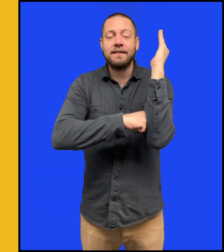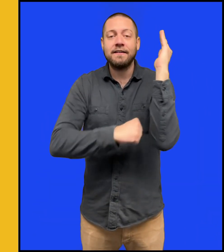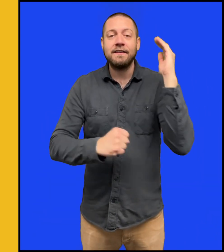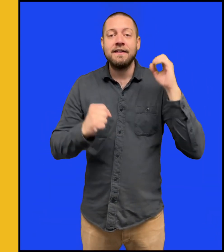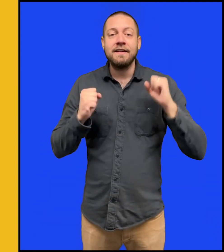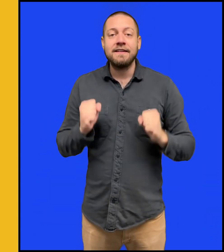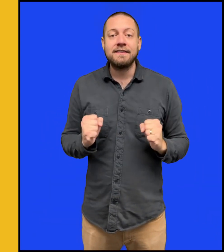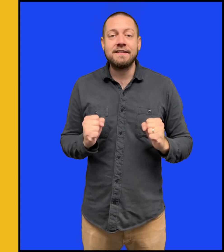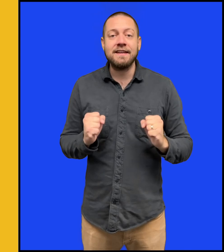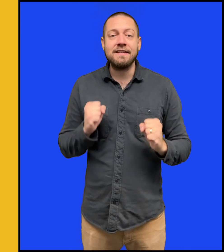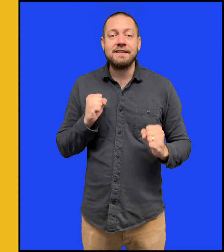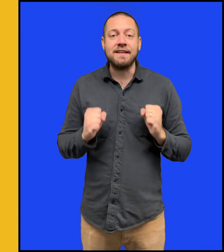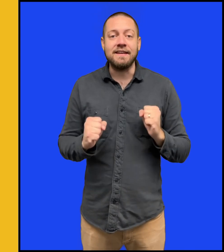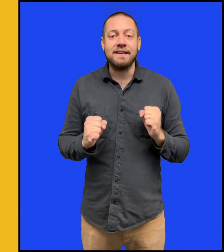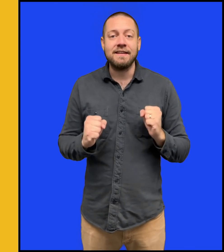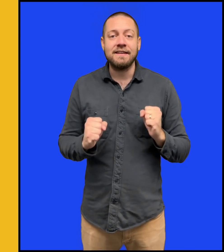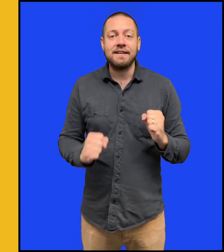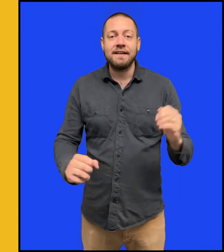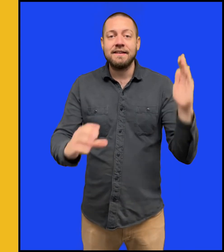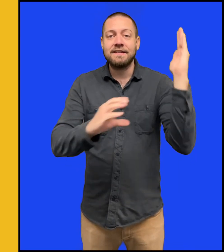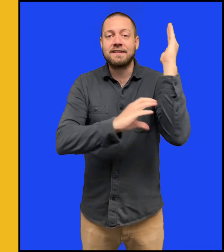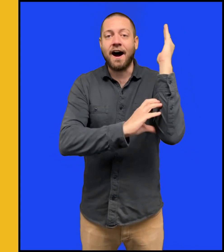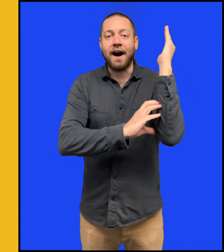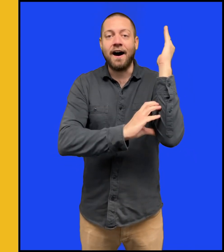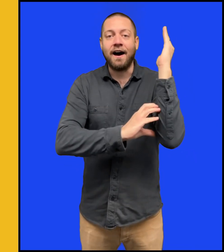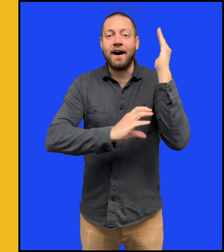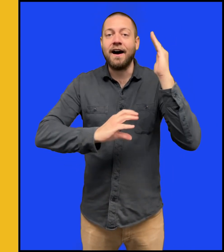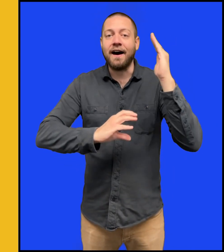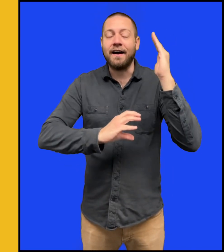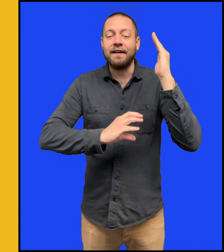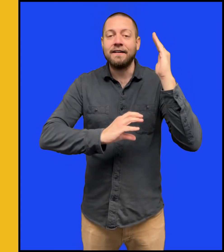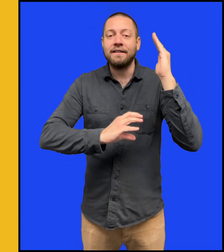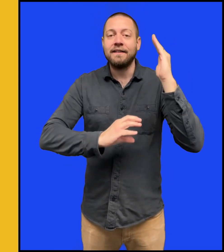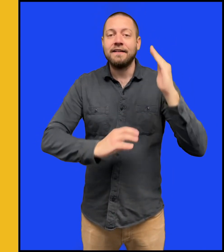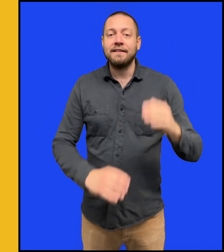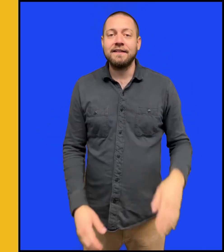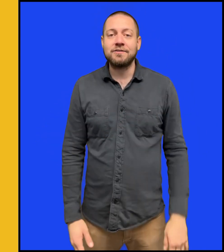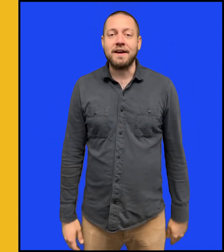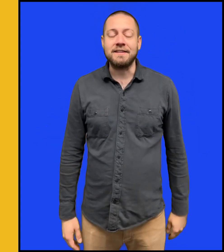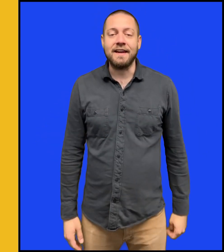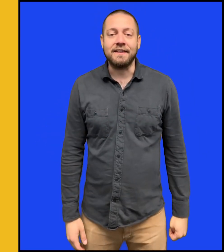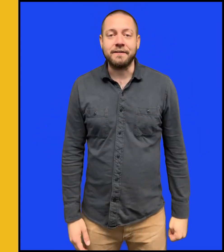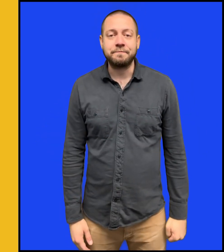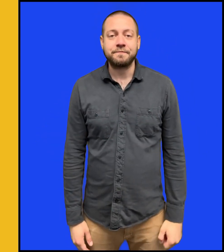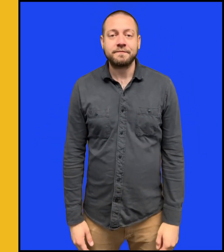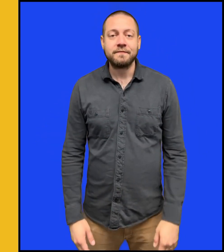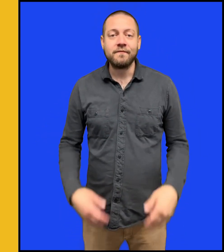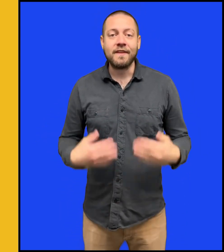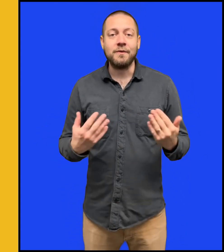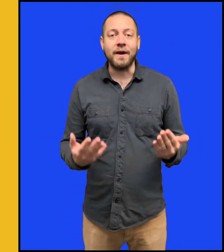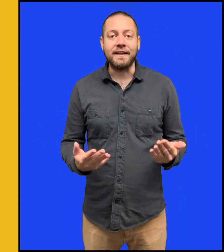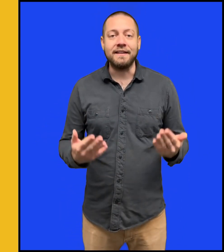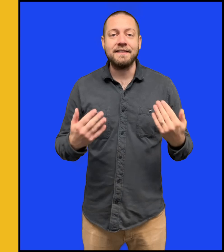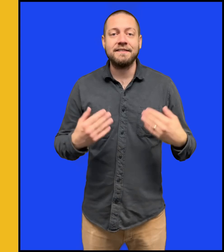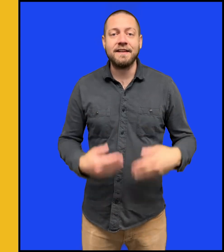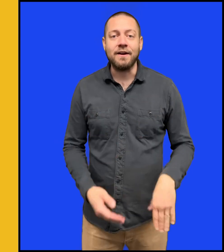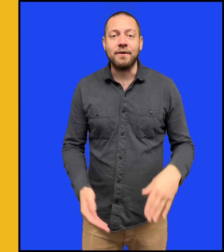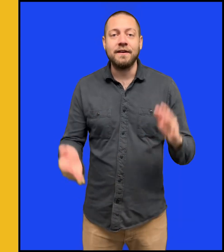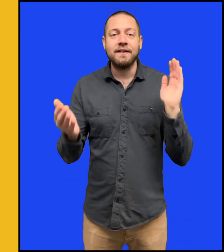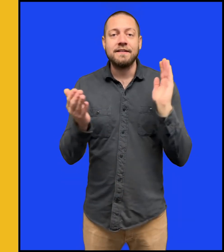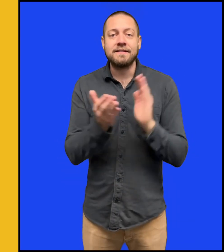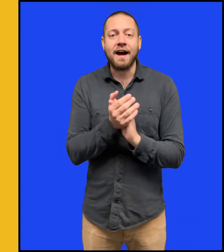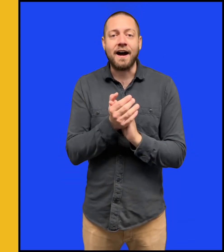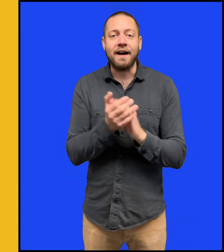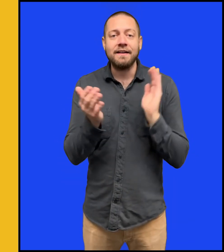ta, ti, ti, ta. Let's try it together. Ready, let's